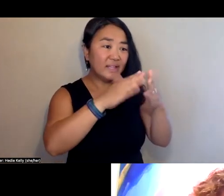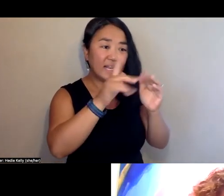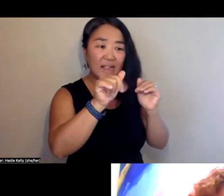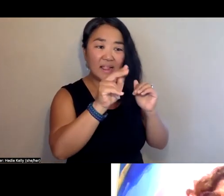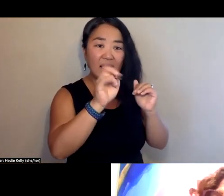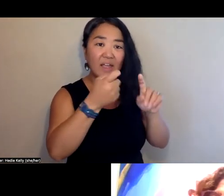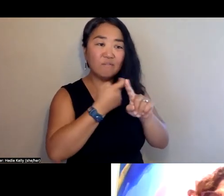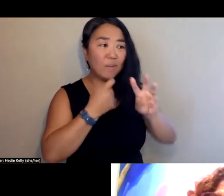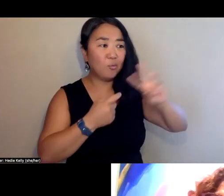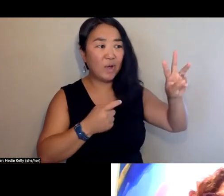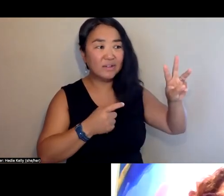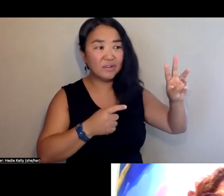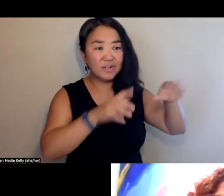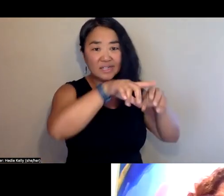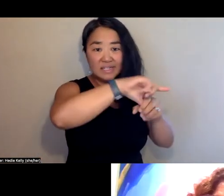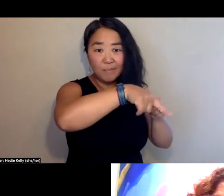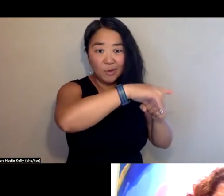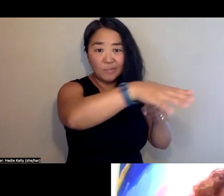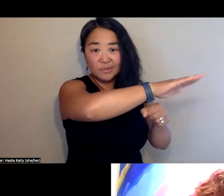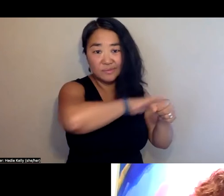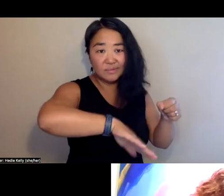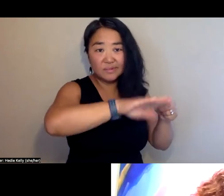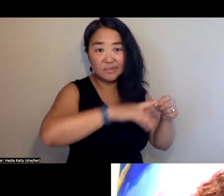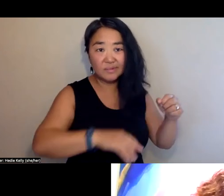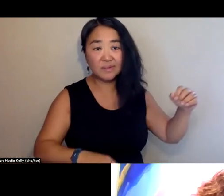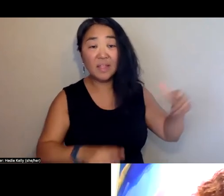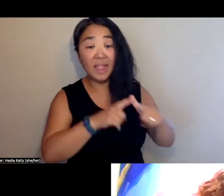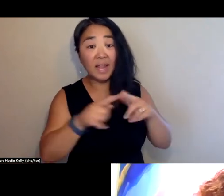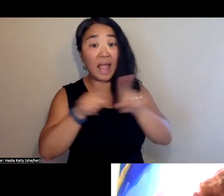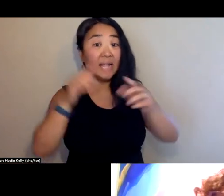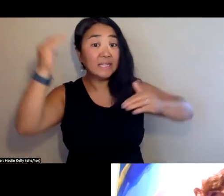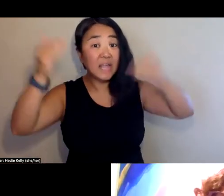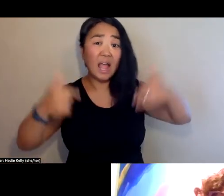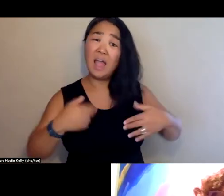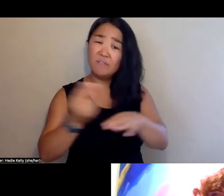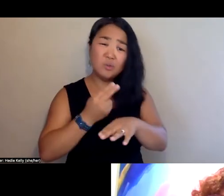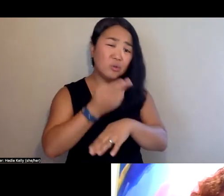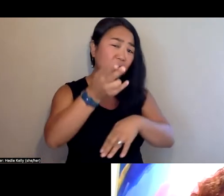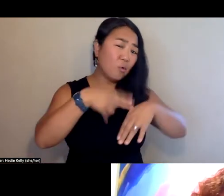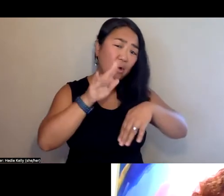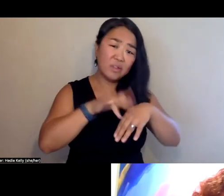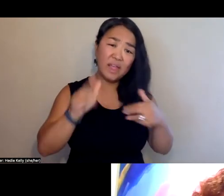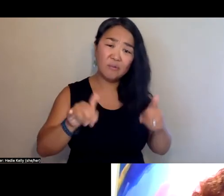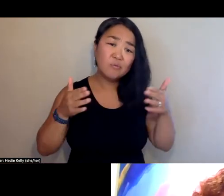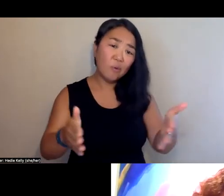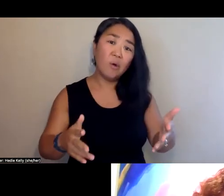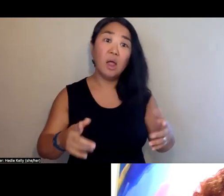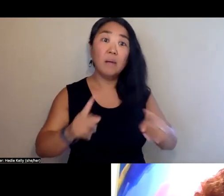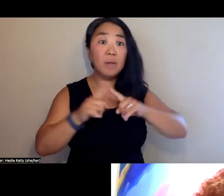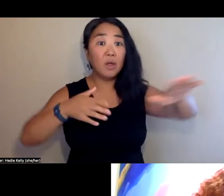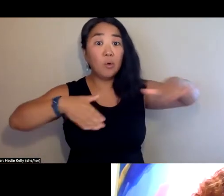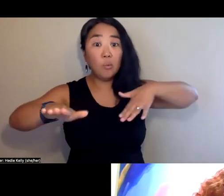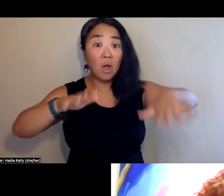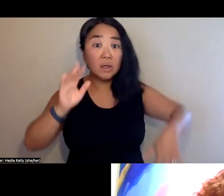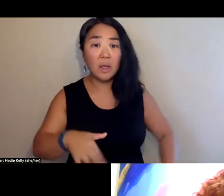the western suburbs. And as an adult, I've used City Line. And walking it was like a